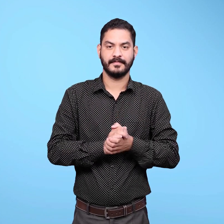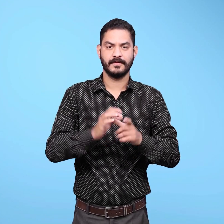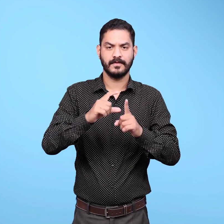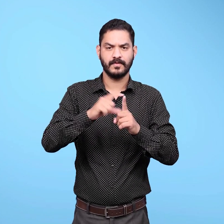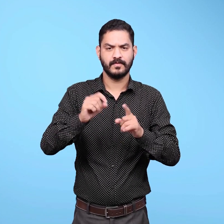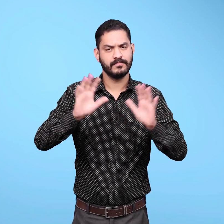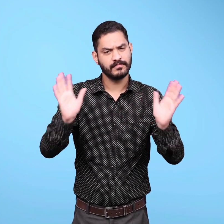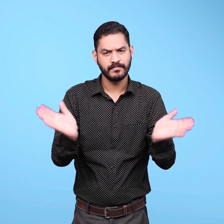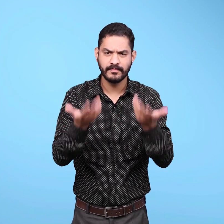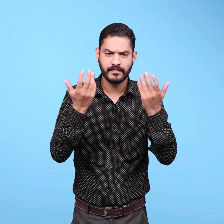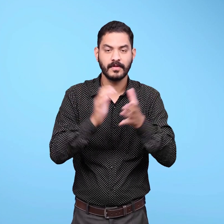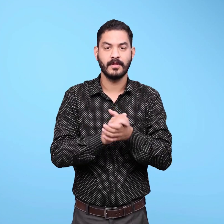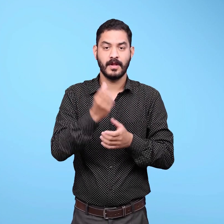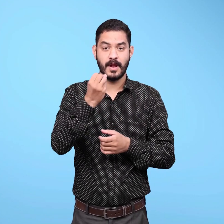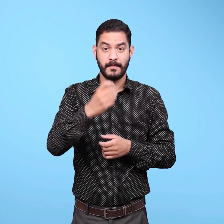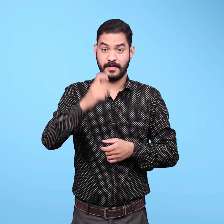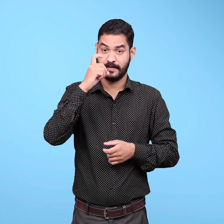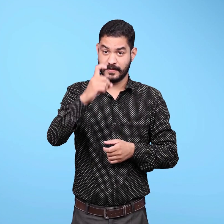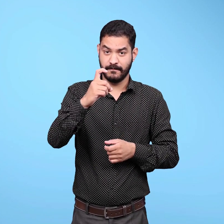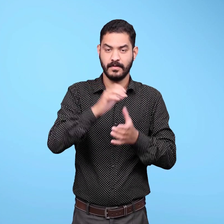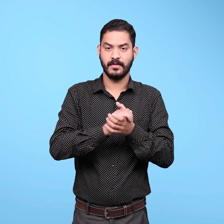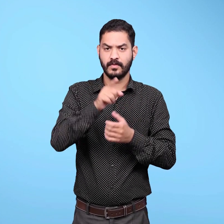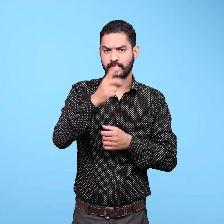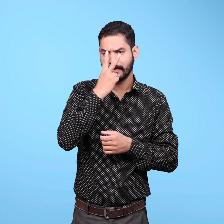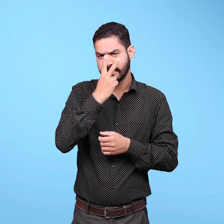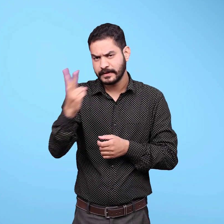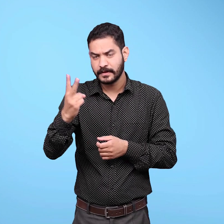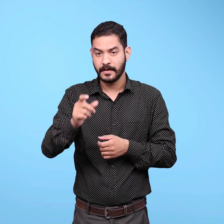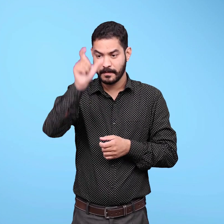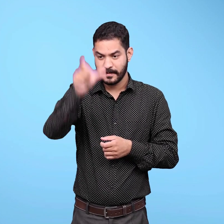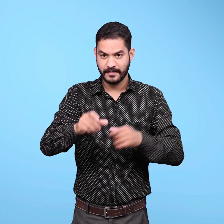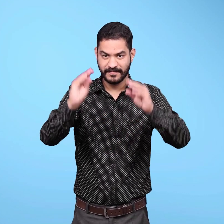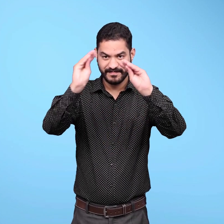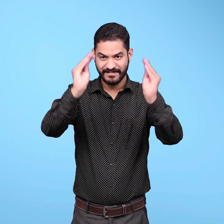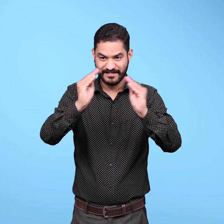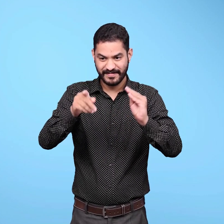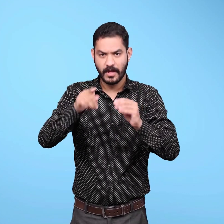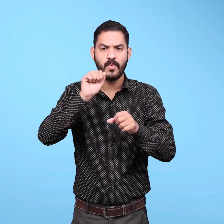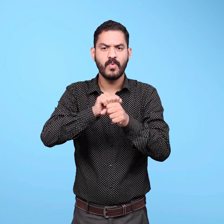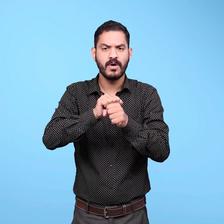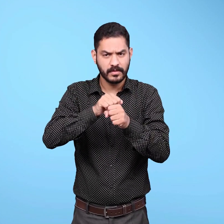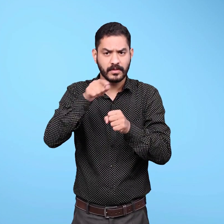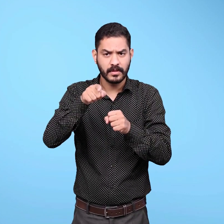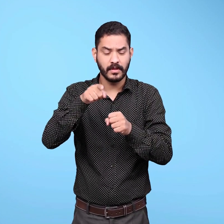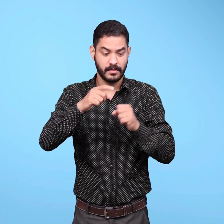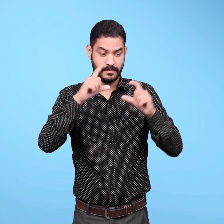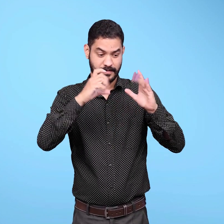Let's do. 7. If you have seen craftspersons at work, describe in a